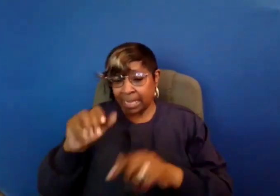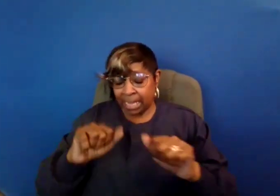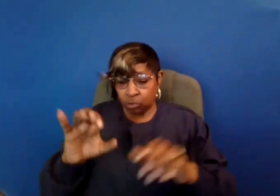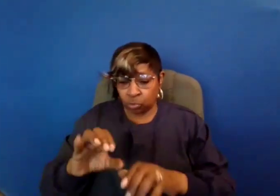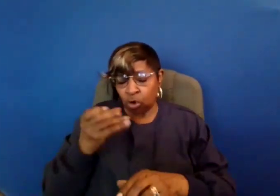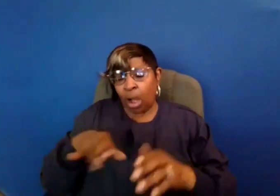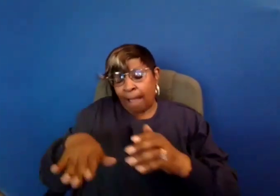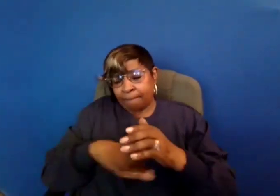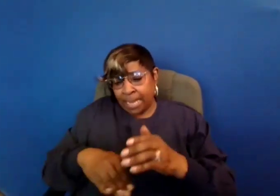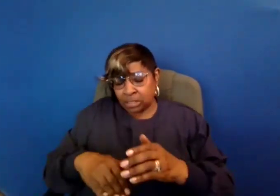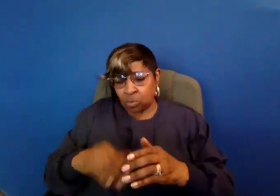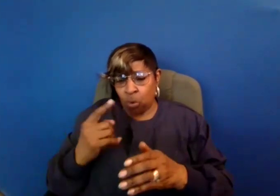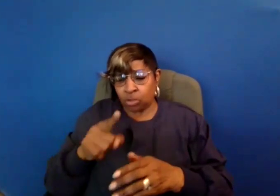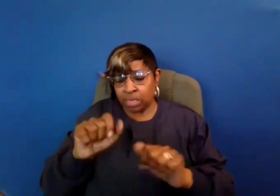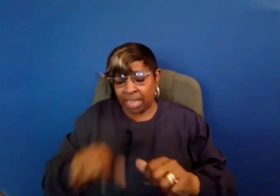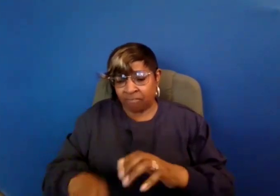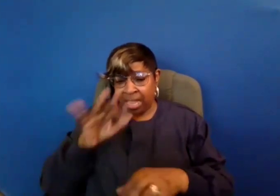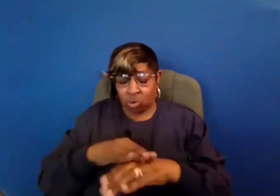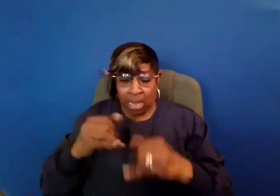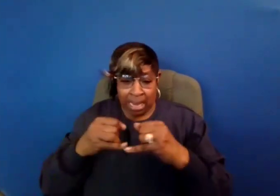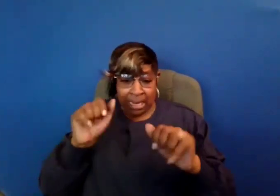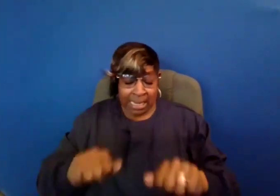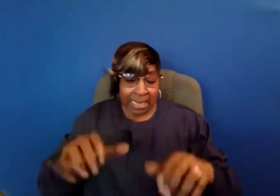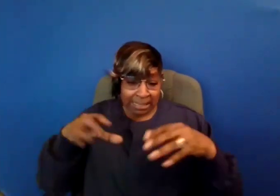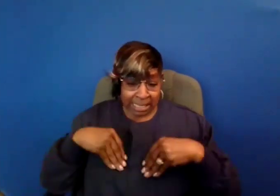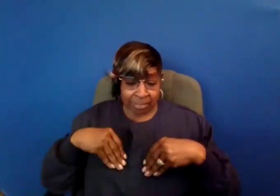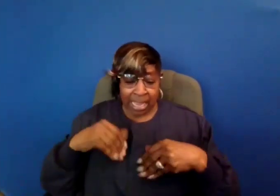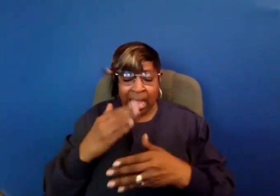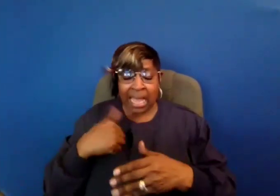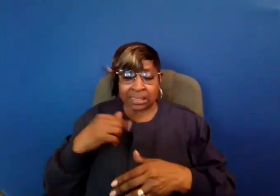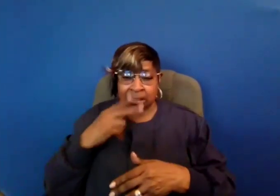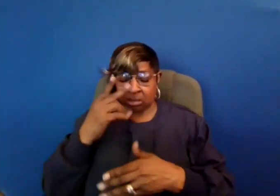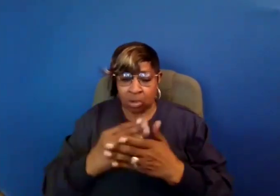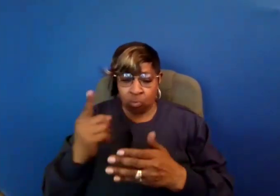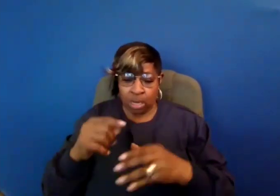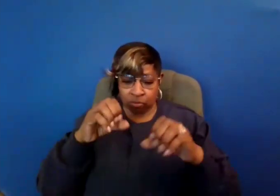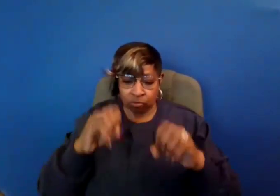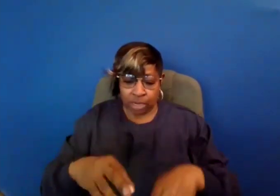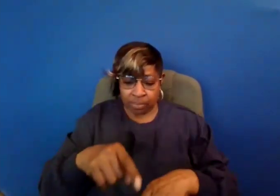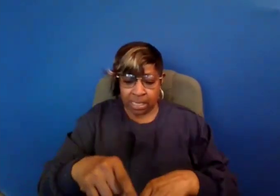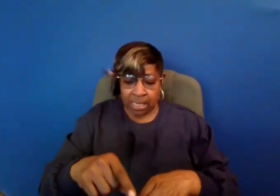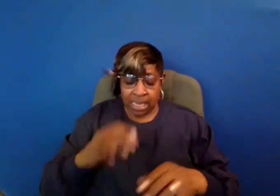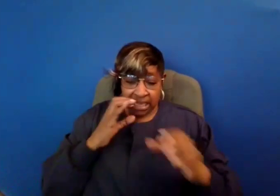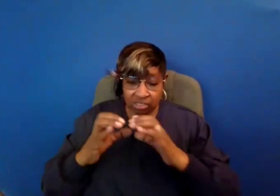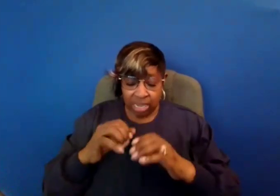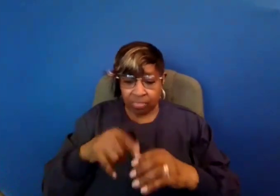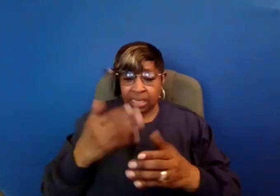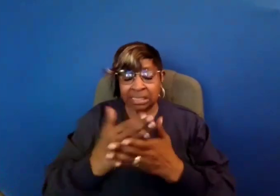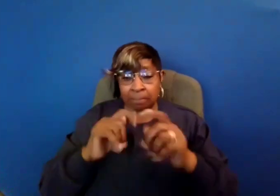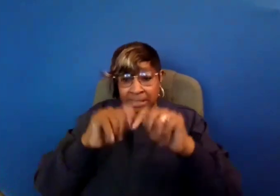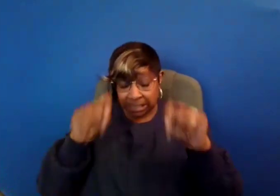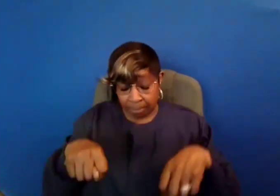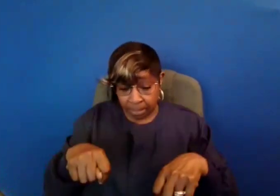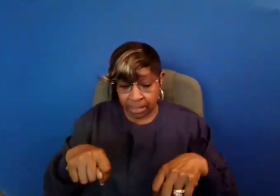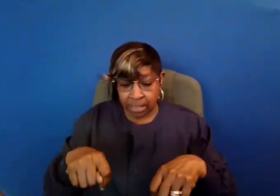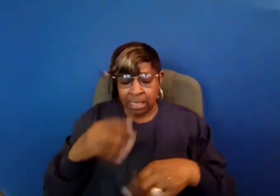one that you can find online is acceptable. I did see someone dropped in the chat as well that there are some templated contracts, but when someone is trying to figure